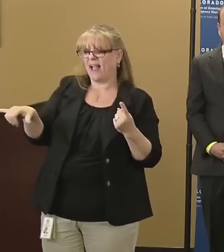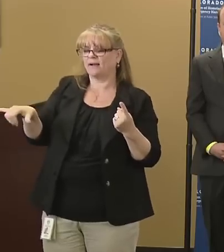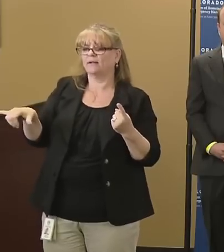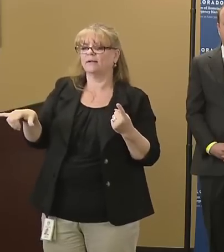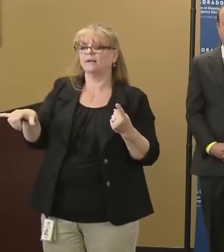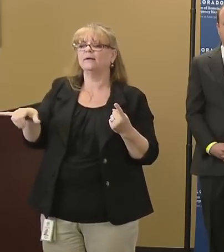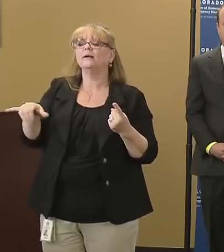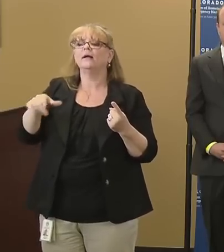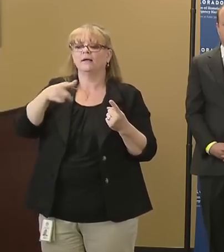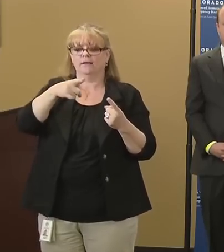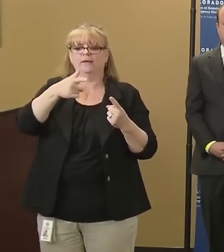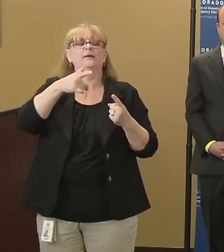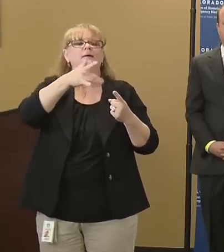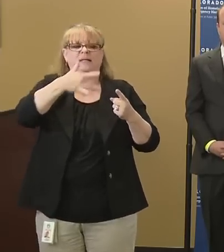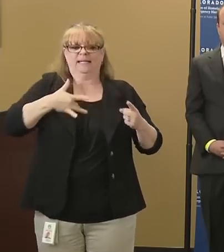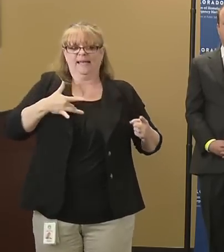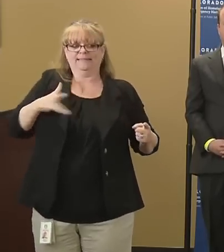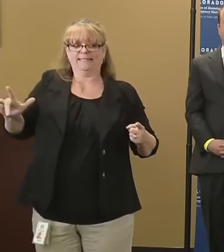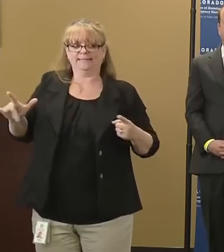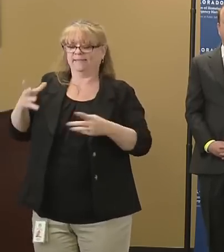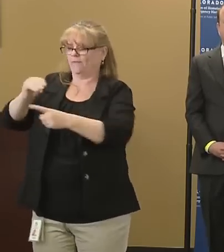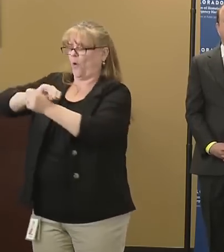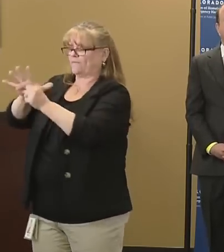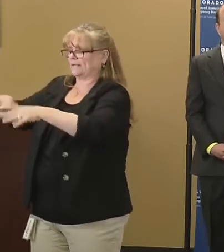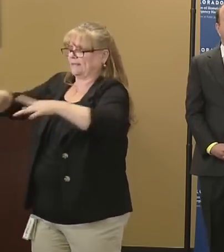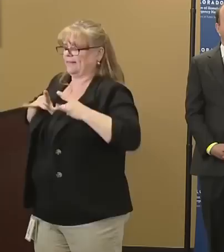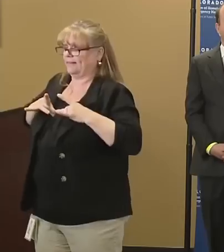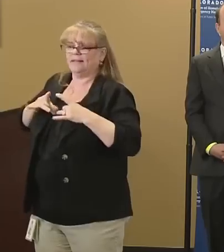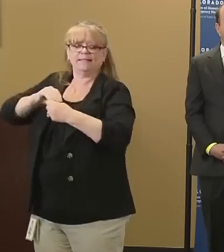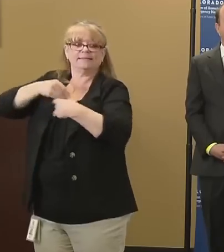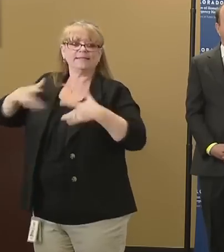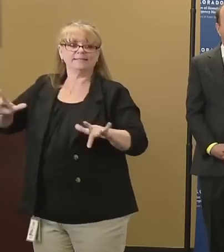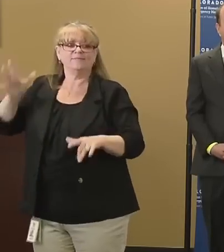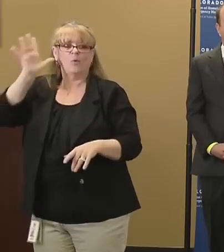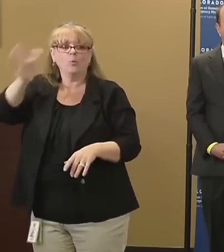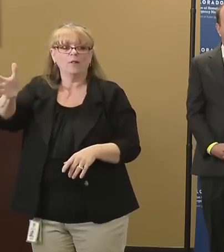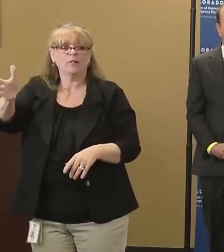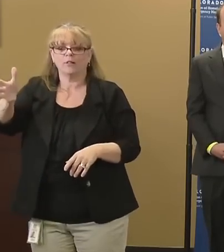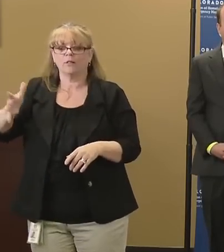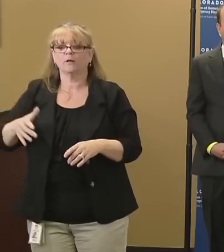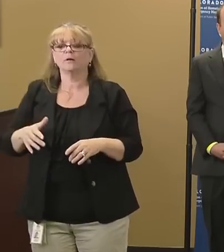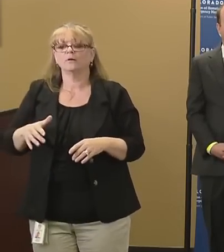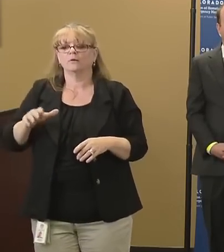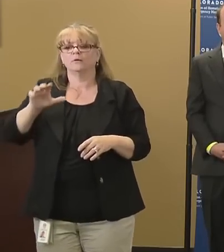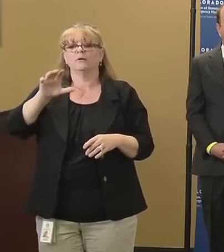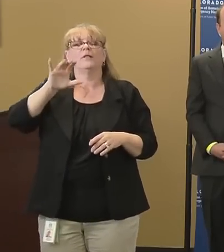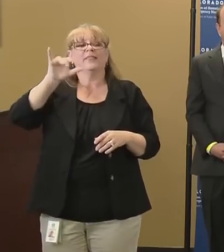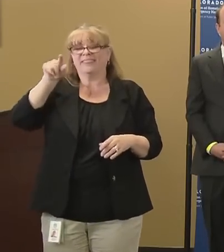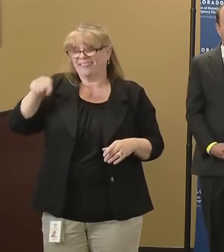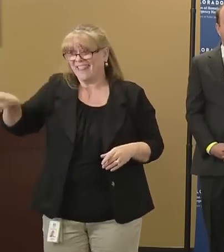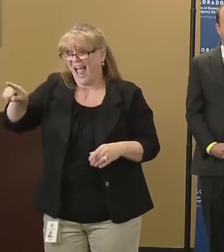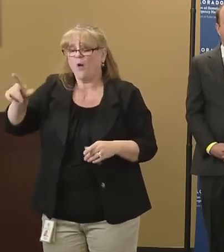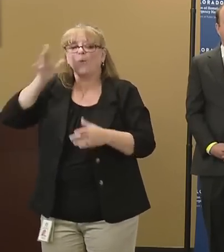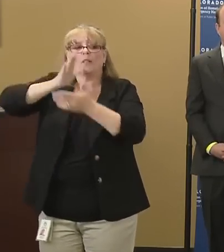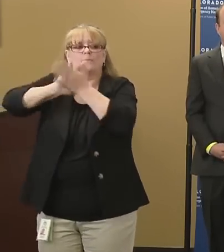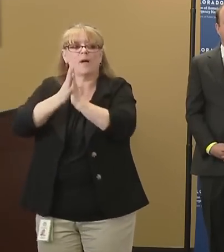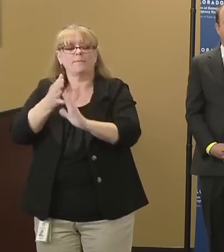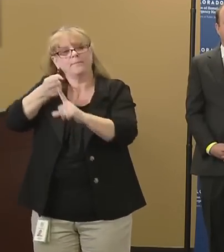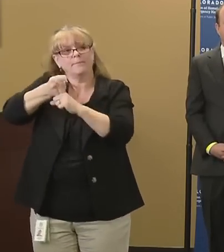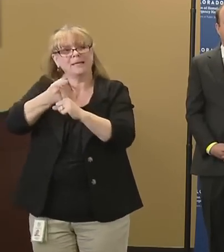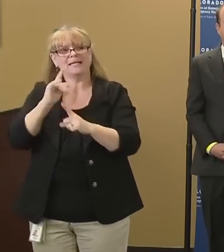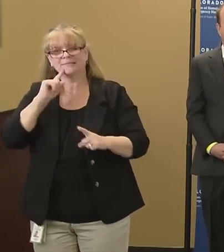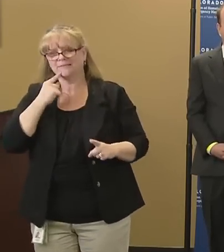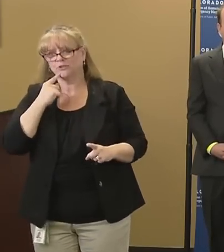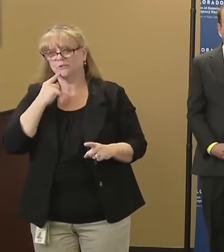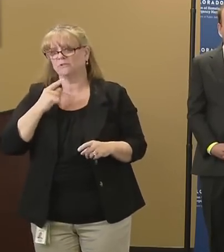you get the virus, it increases your risk of having a more severe course. But it's not 100%. Right?